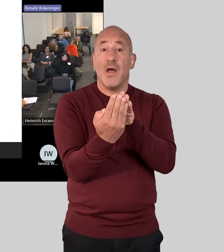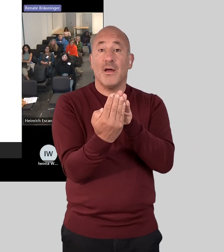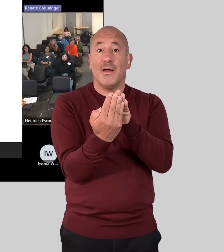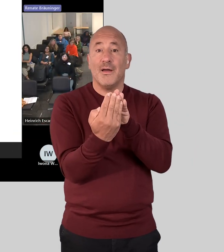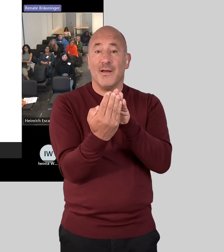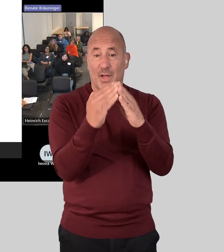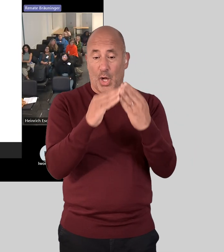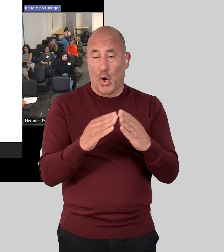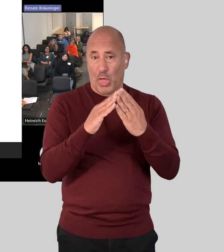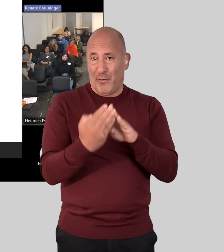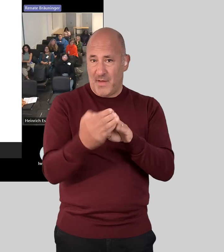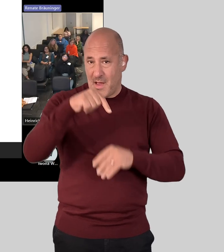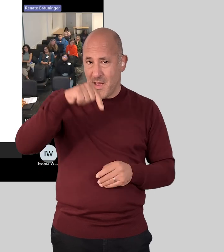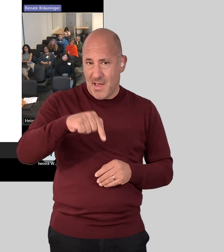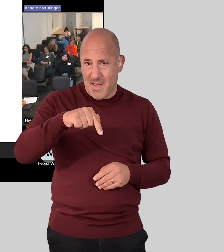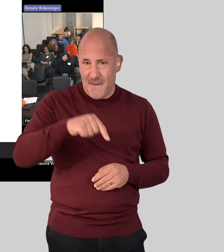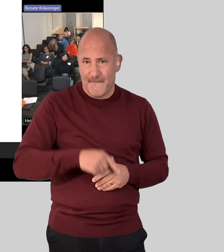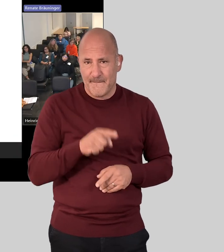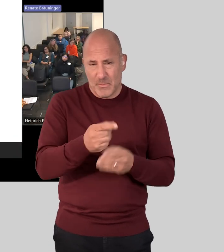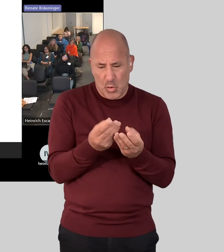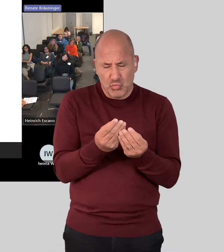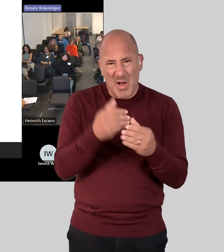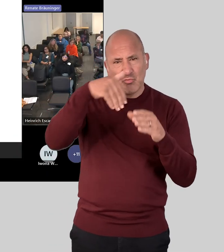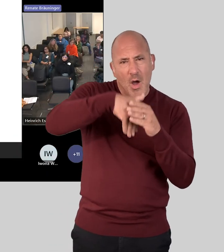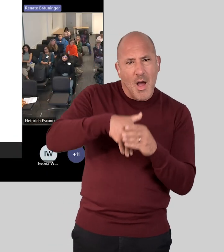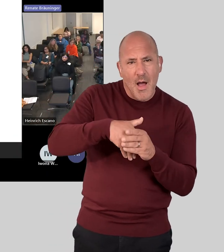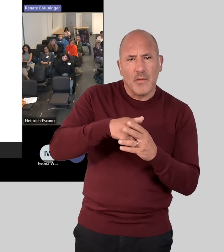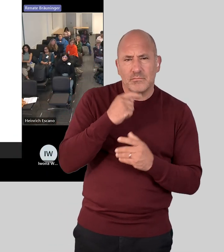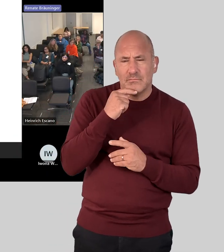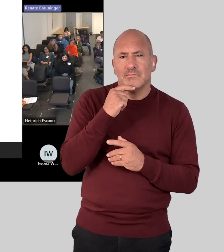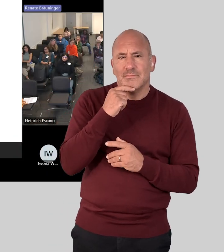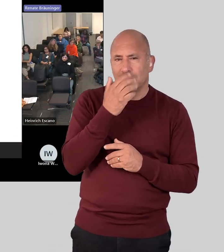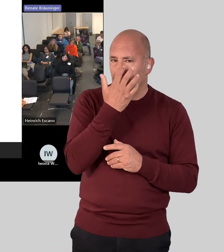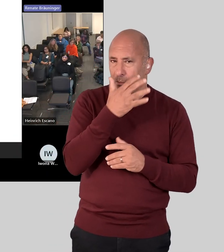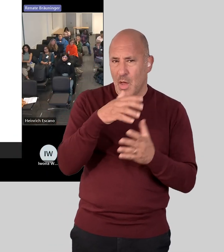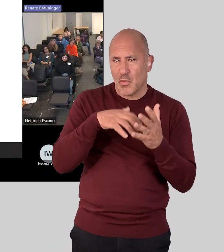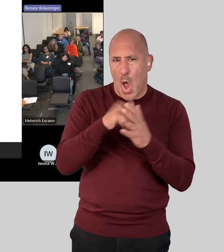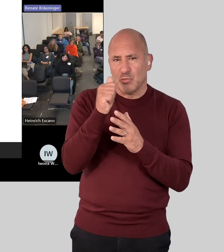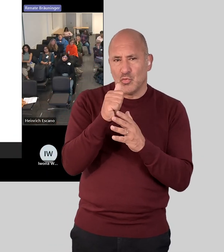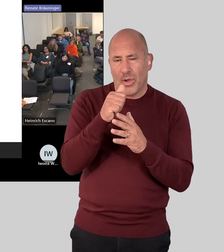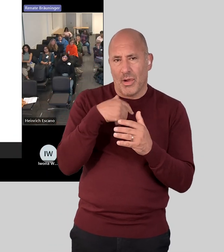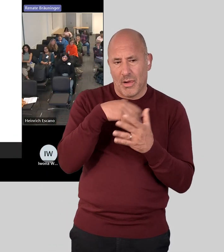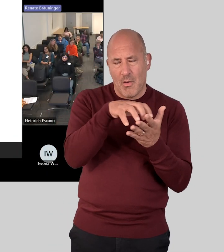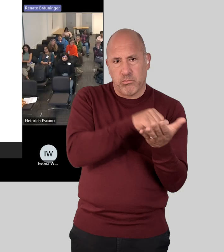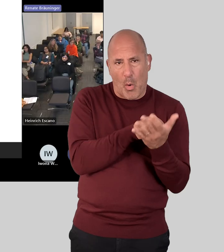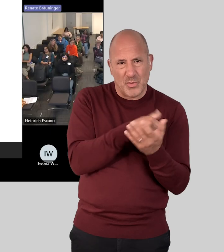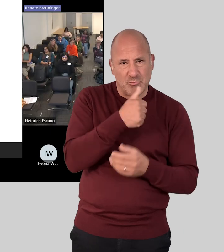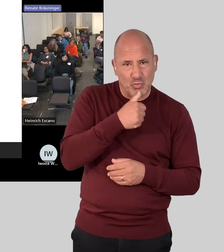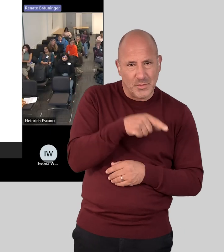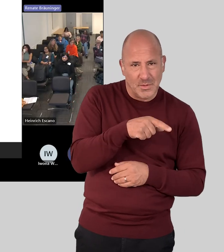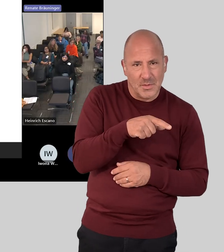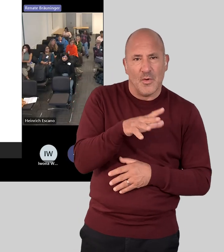In the later project, both artists engage with the Louvre and how its treasures can be culturally appropriated or